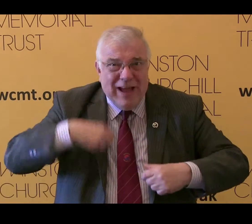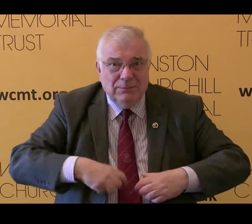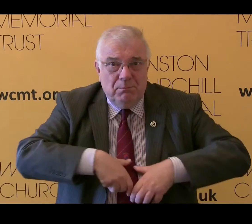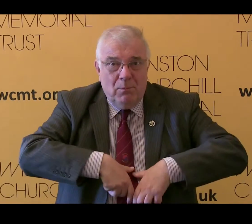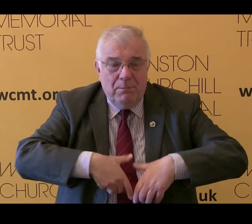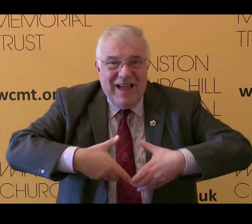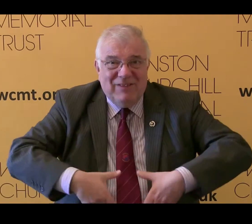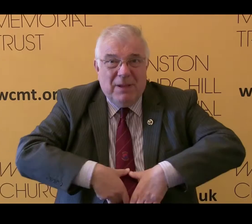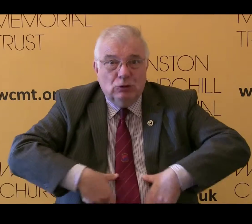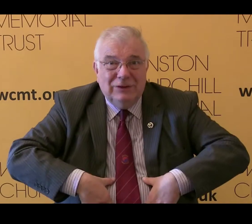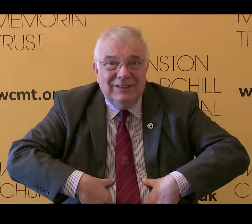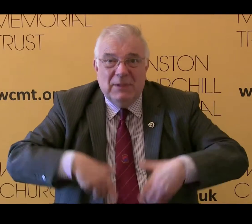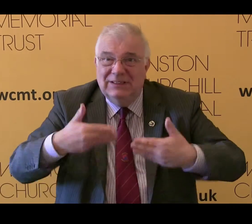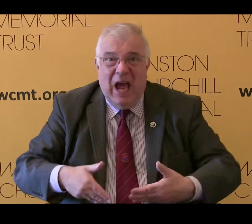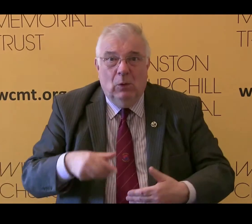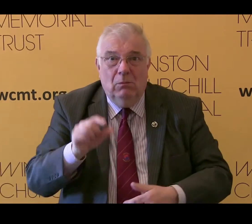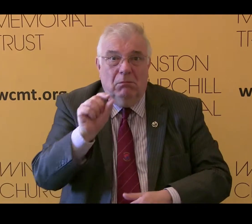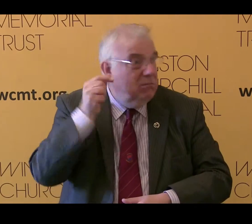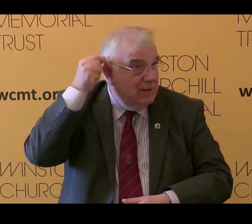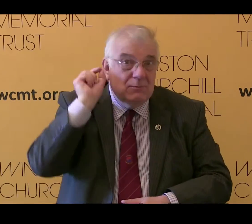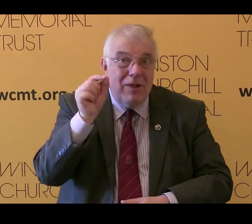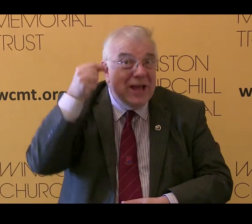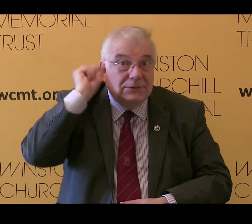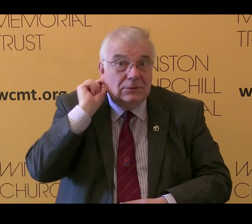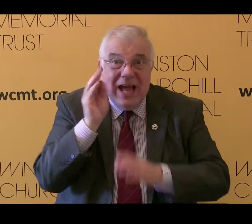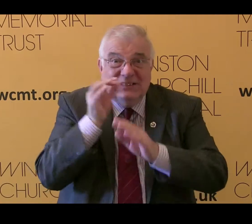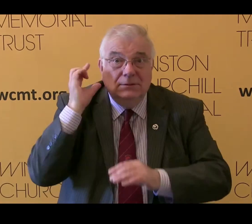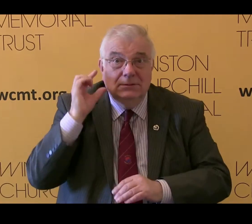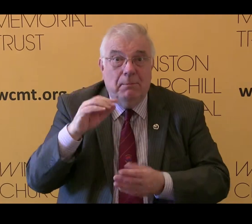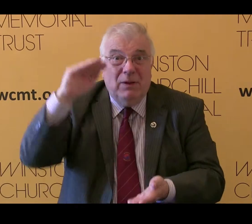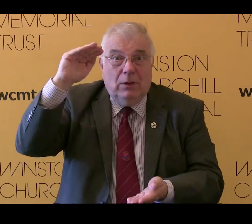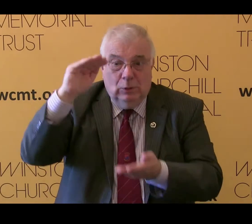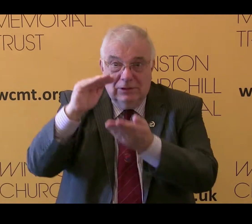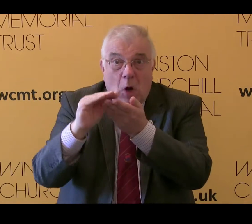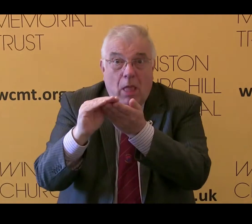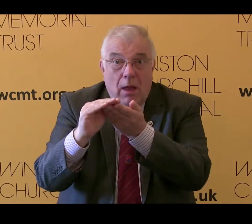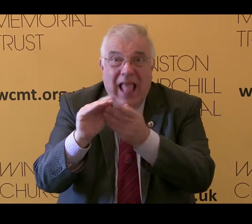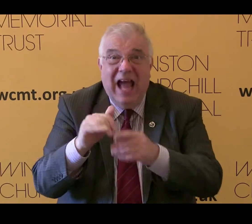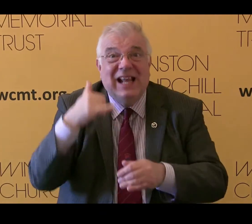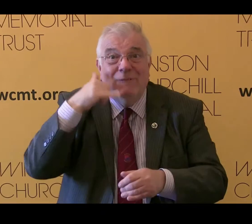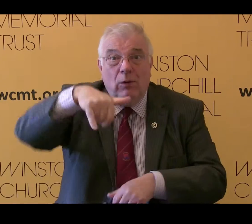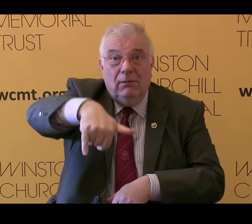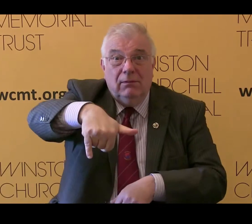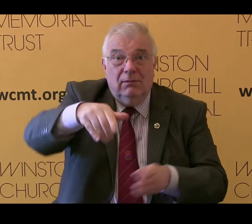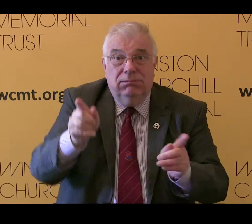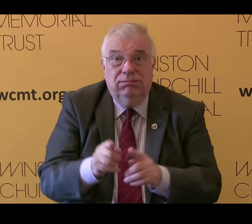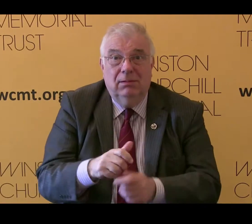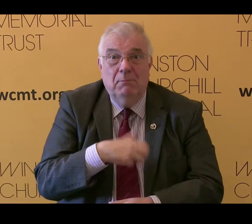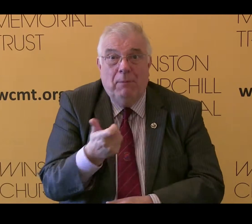aids. Now we've got these little tiny things that go in your ear. And, telephones that we used to have, now we've got mobile phones. So it's